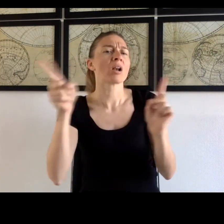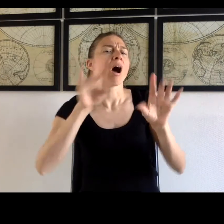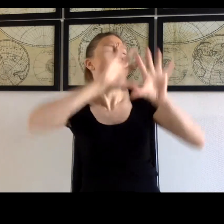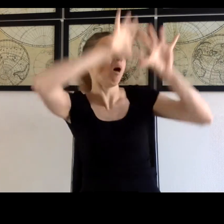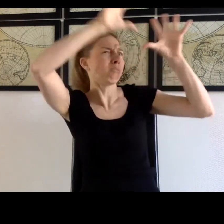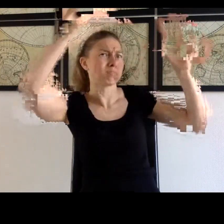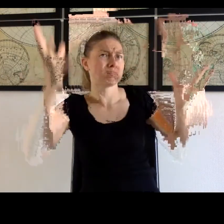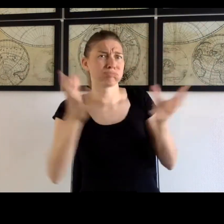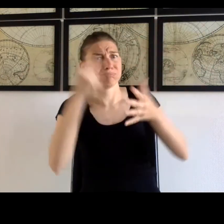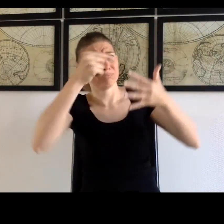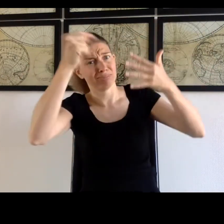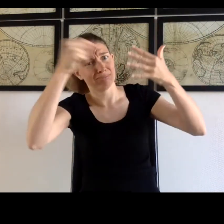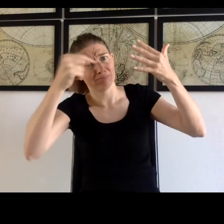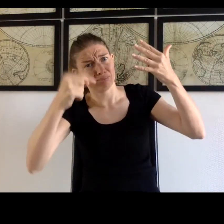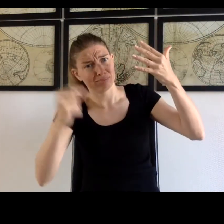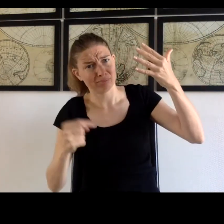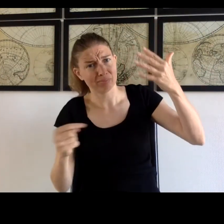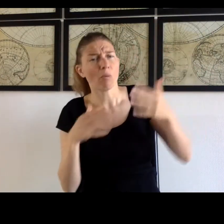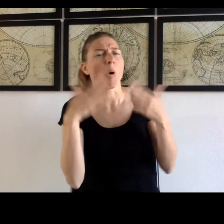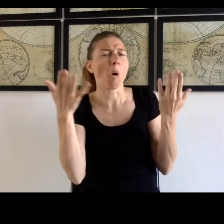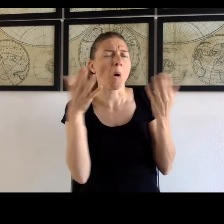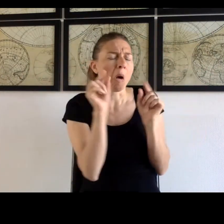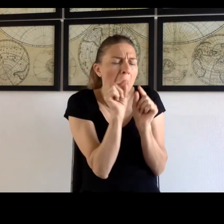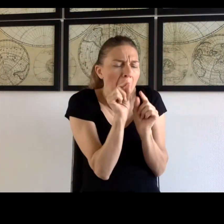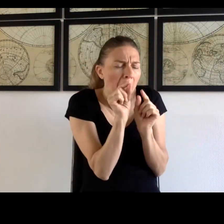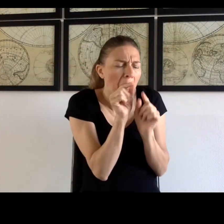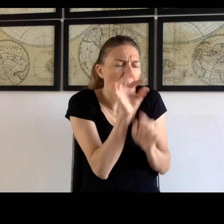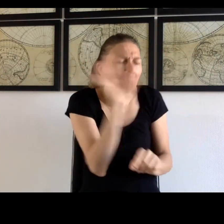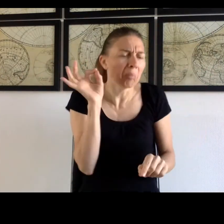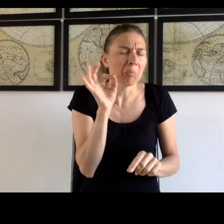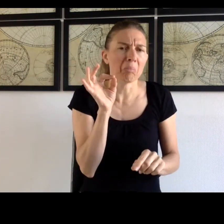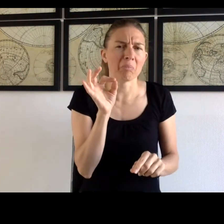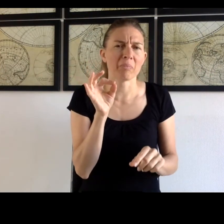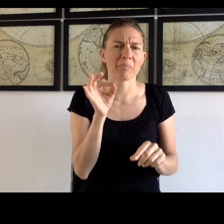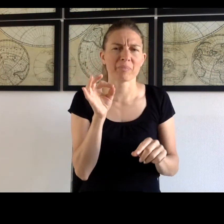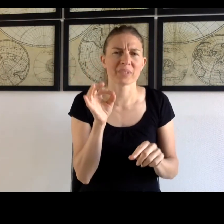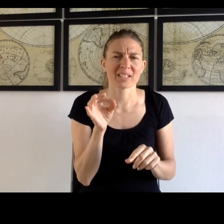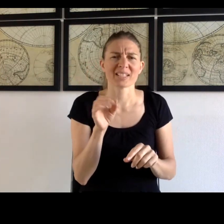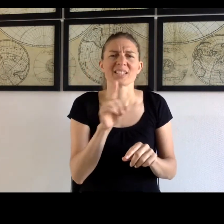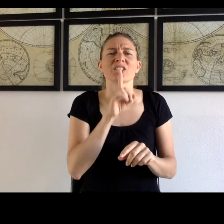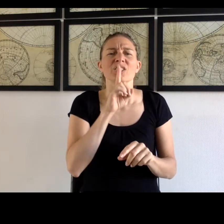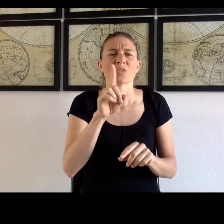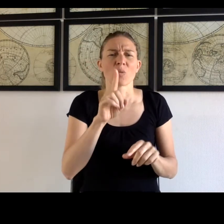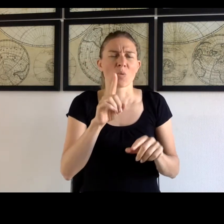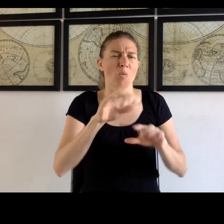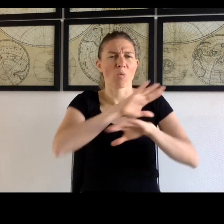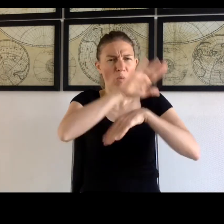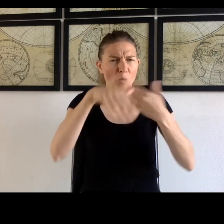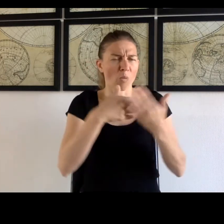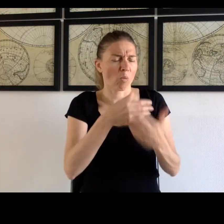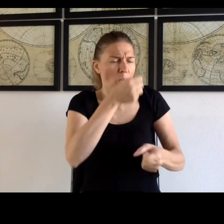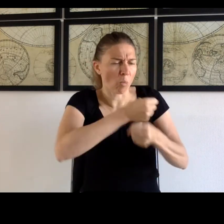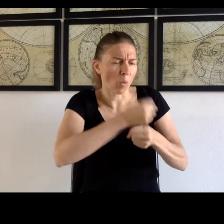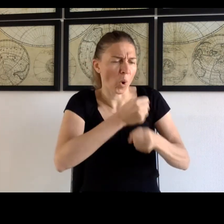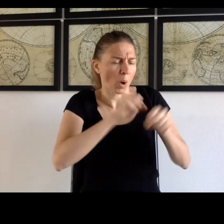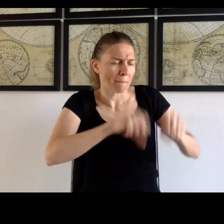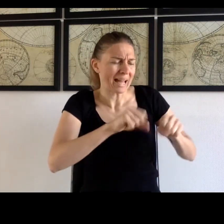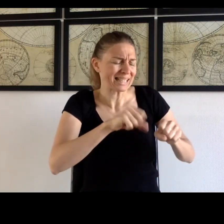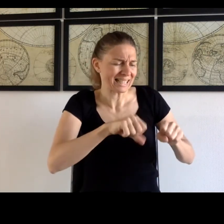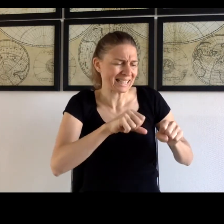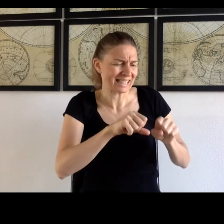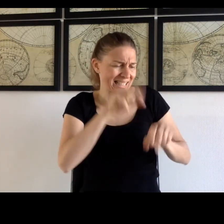be proportional, for instance, to make a person go through a work capacity assessment when what the